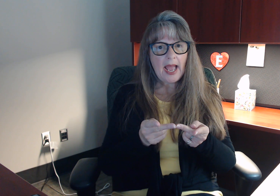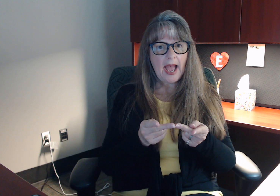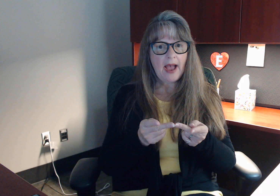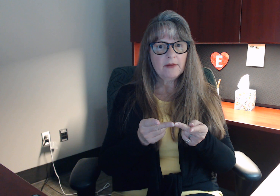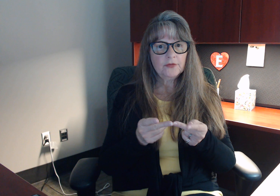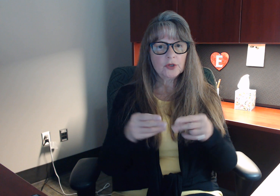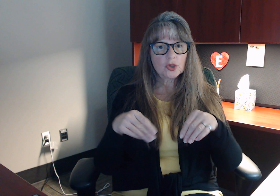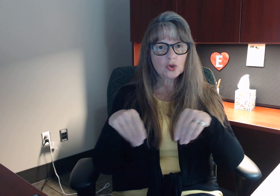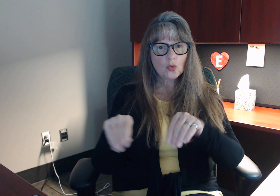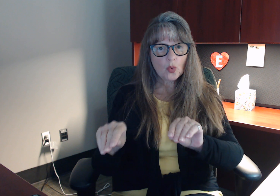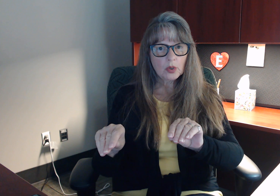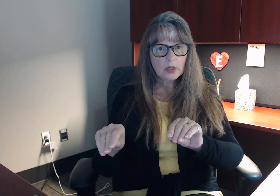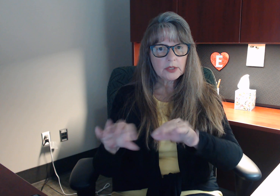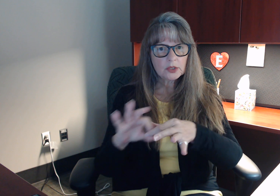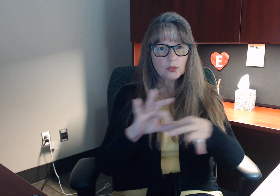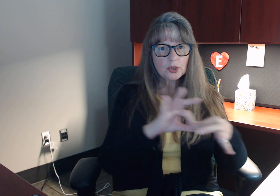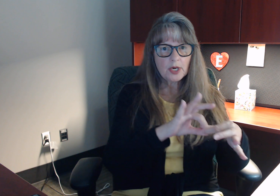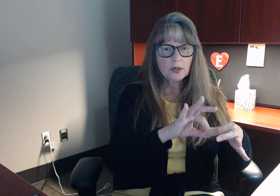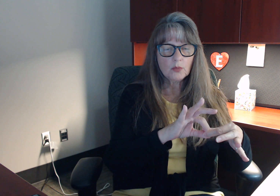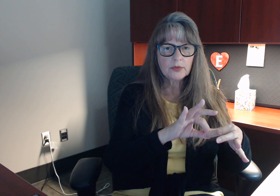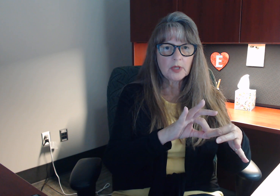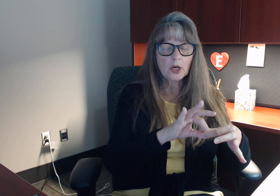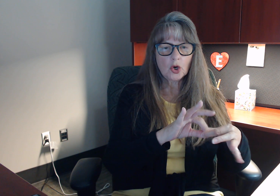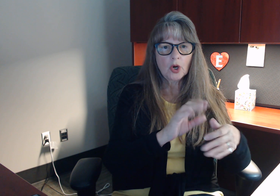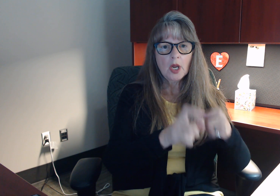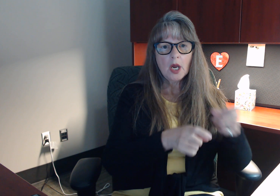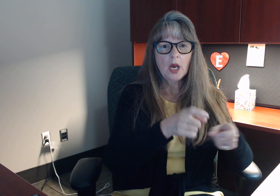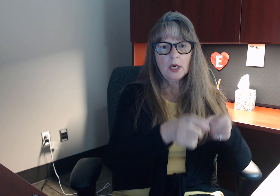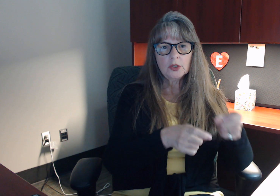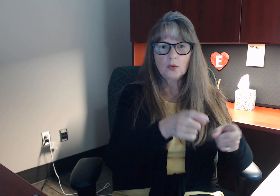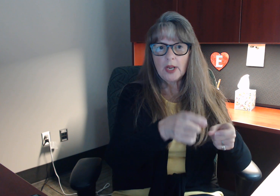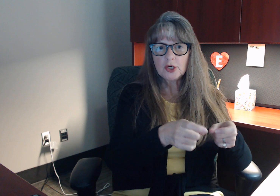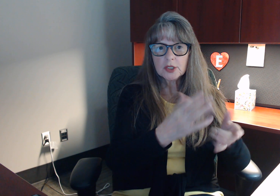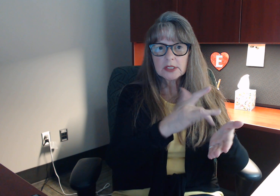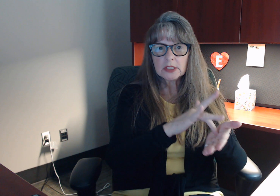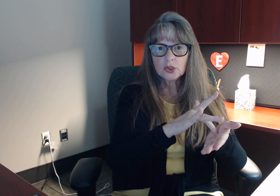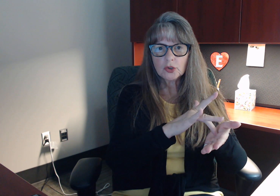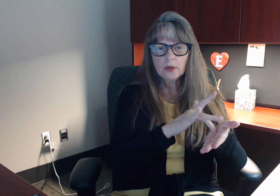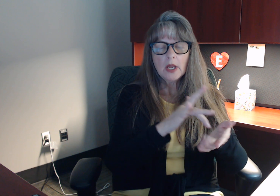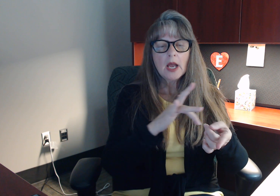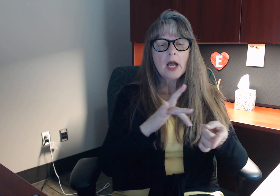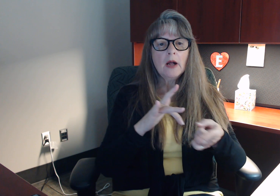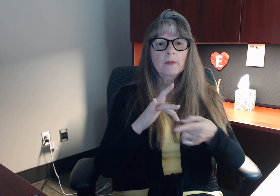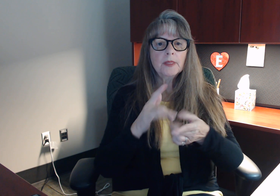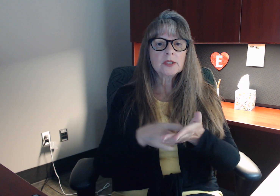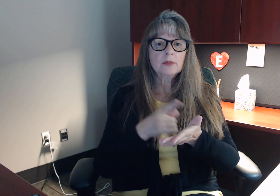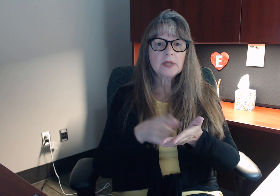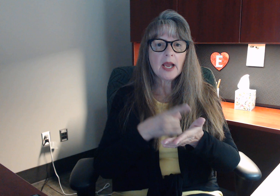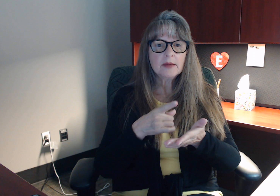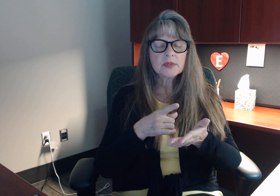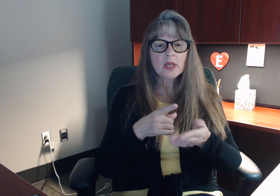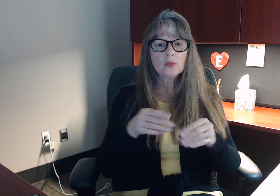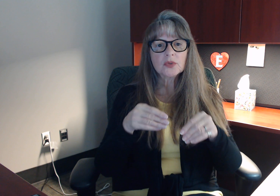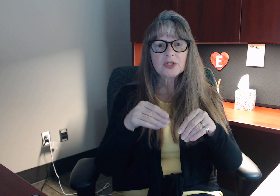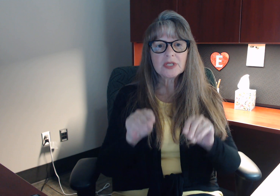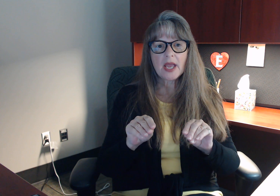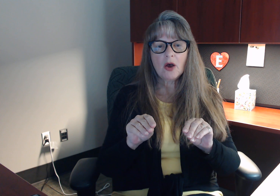have the store associated with their donation center, Sometimes they will sell